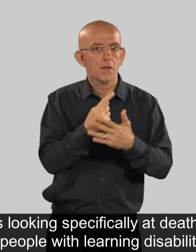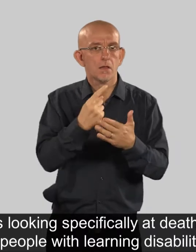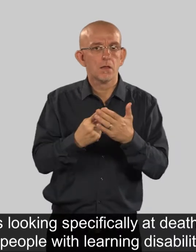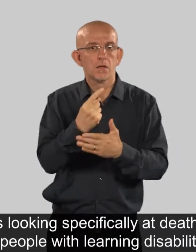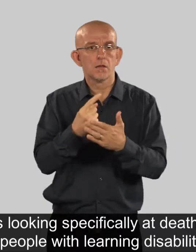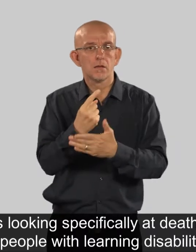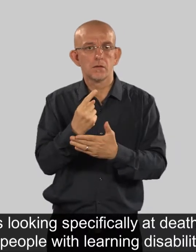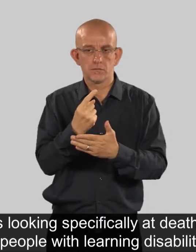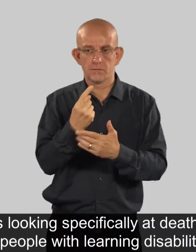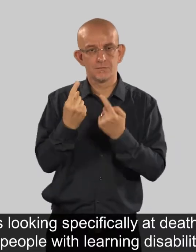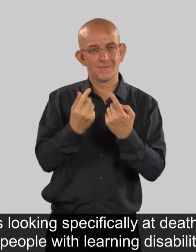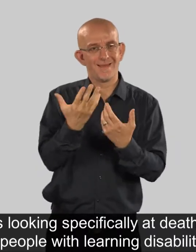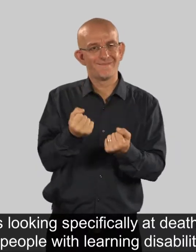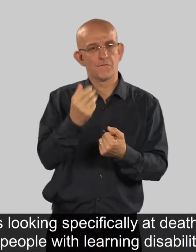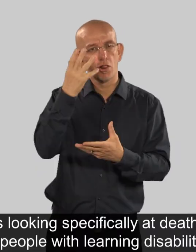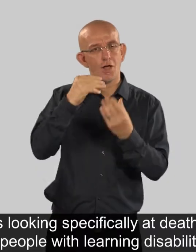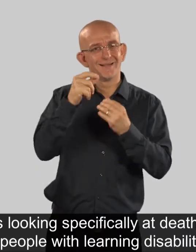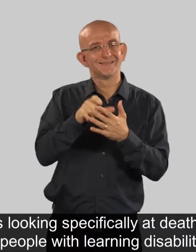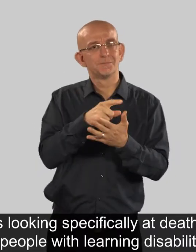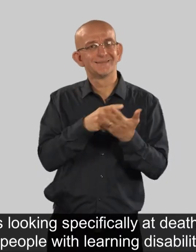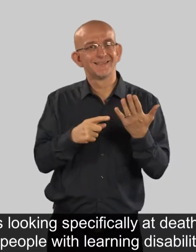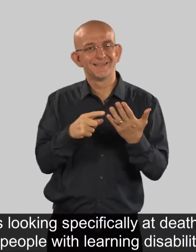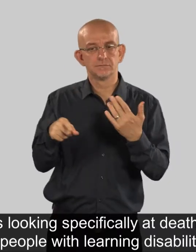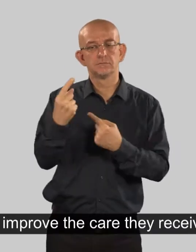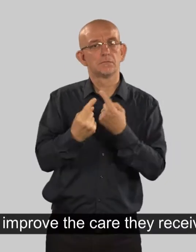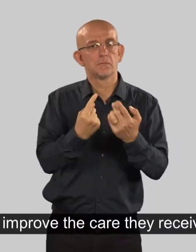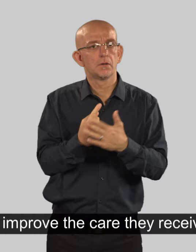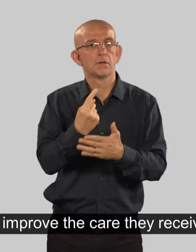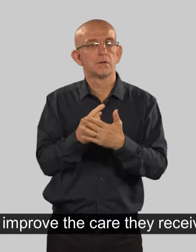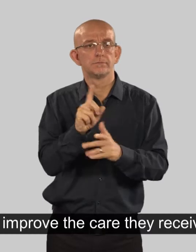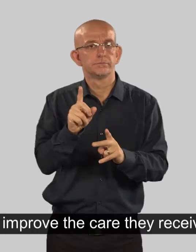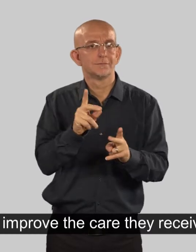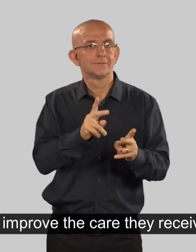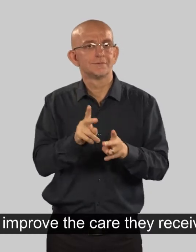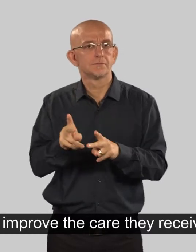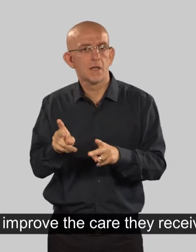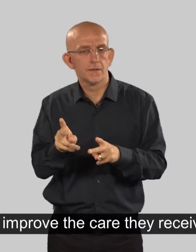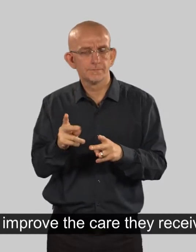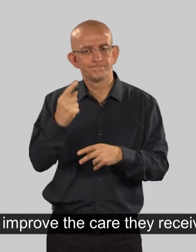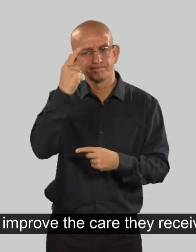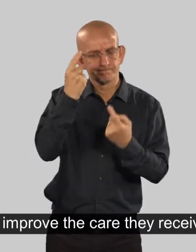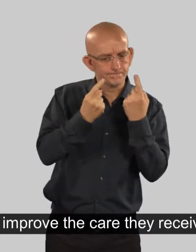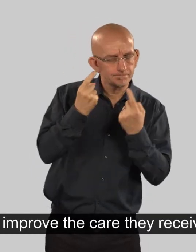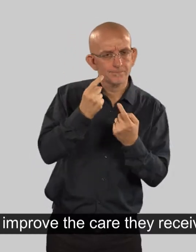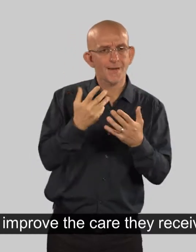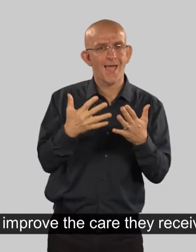people with learning disabilities to improve the care they receive.